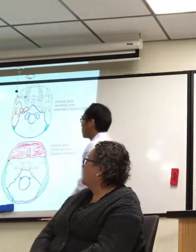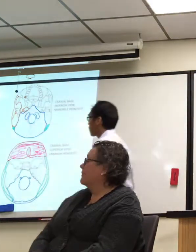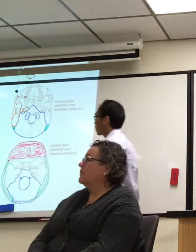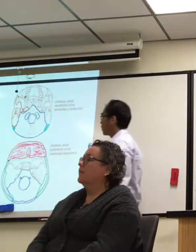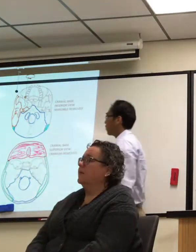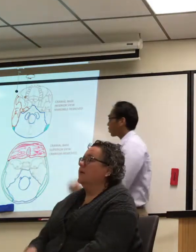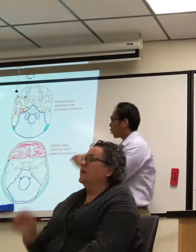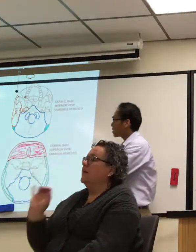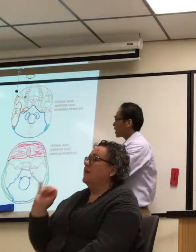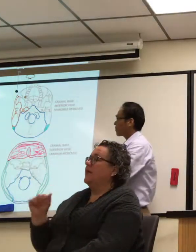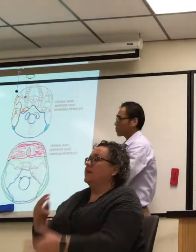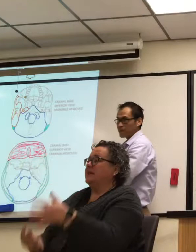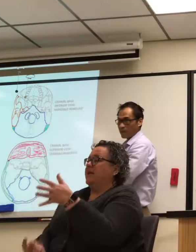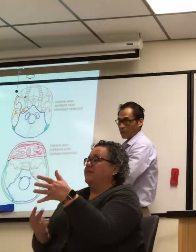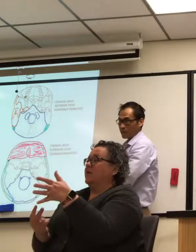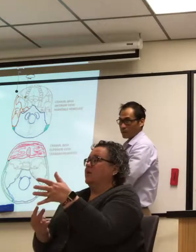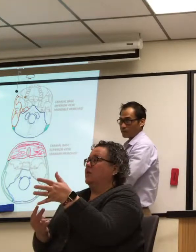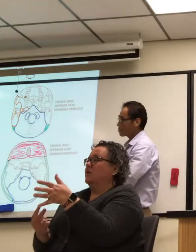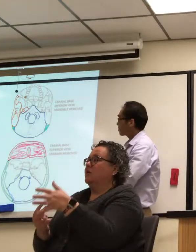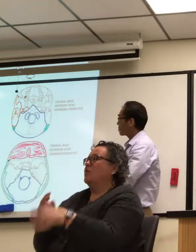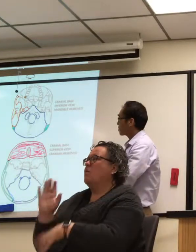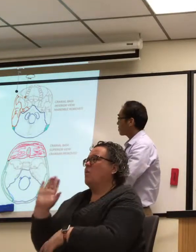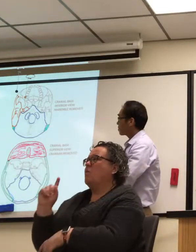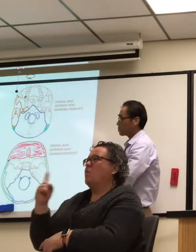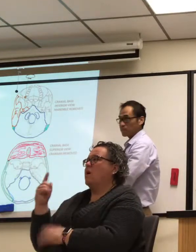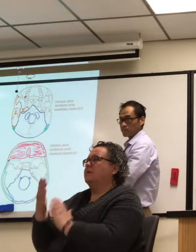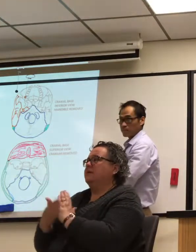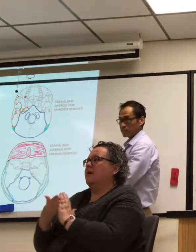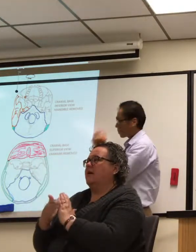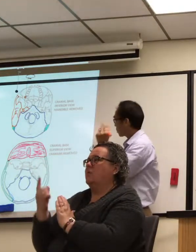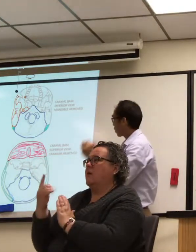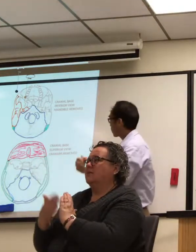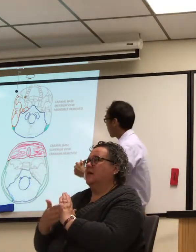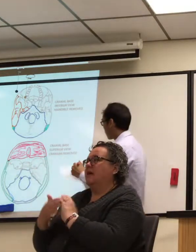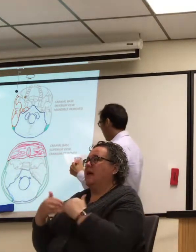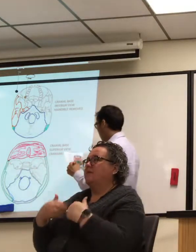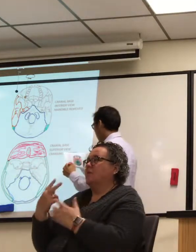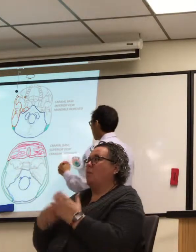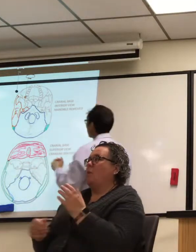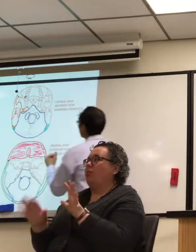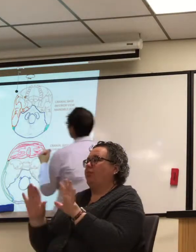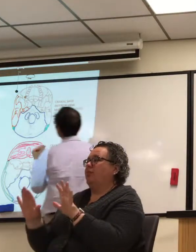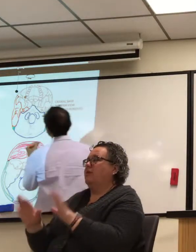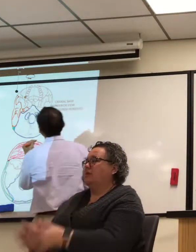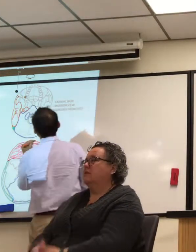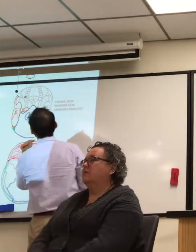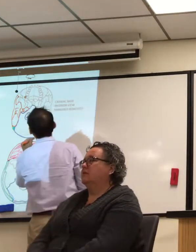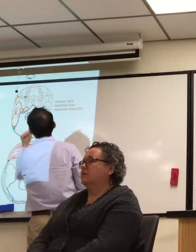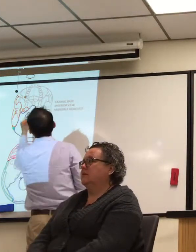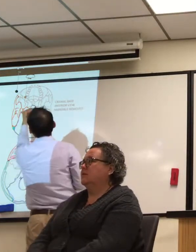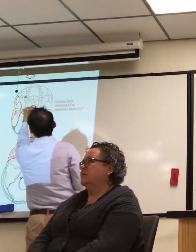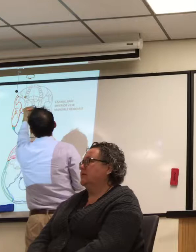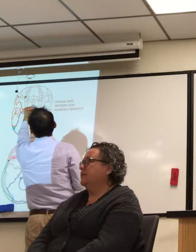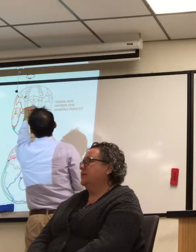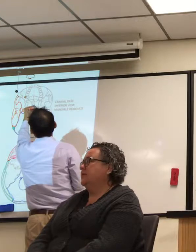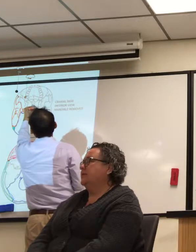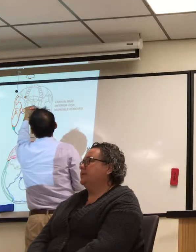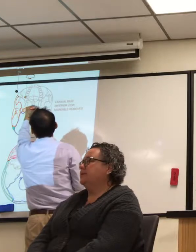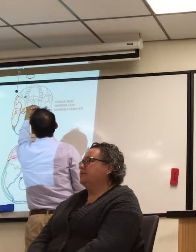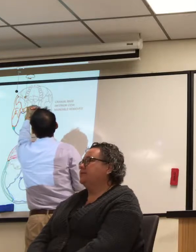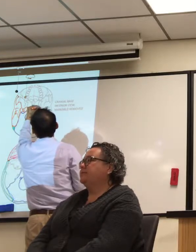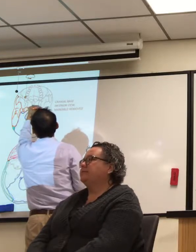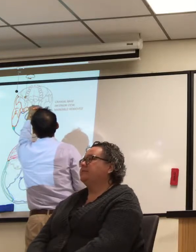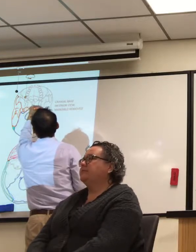That's an inferior view on one side for a temporal bone. And we'll color in the other side. trace it.